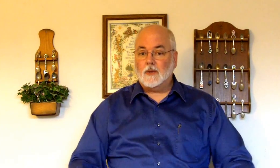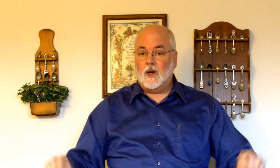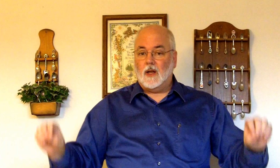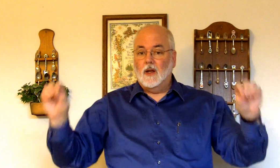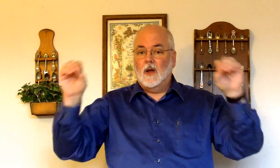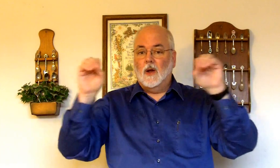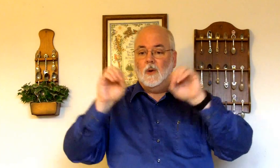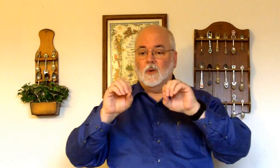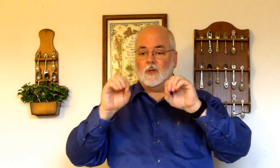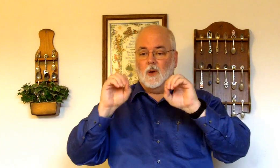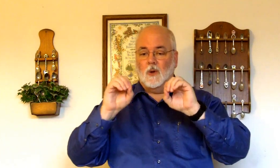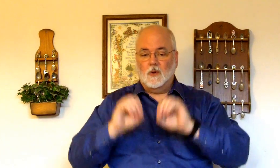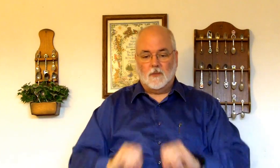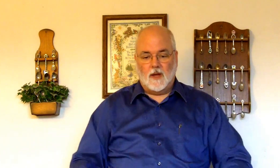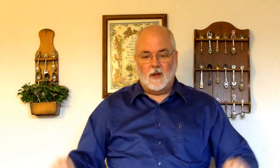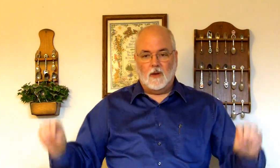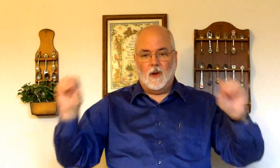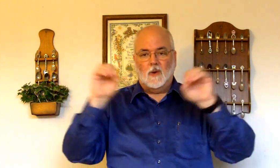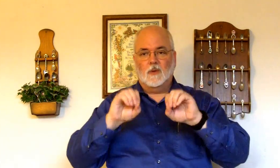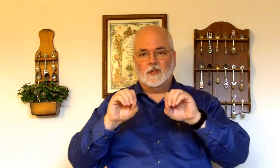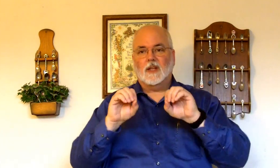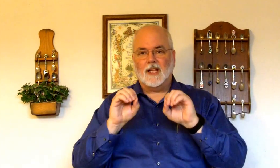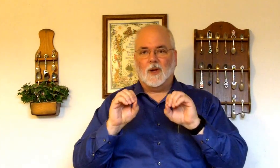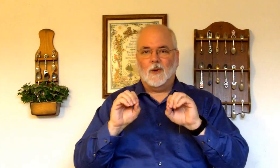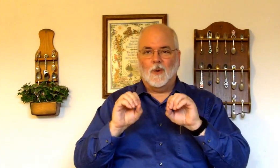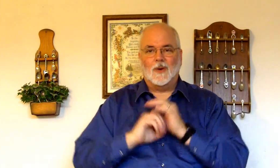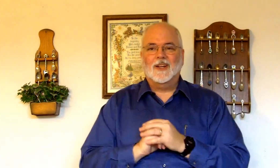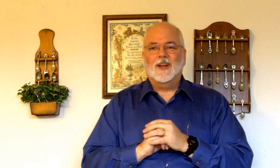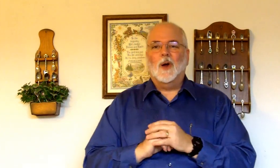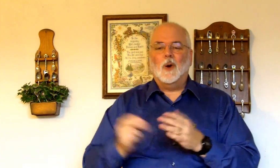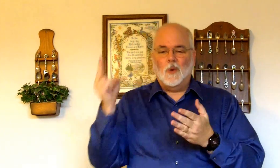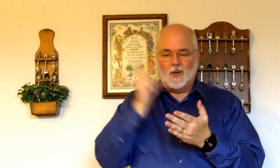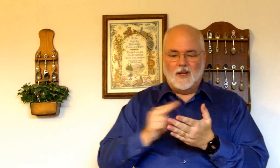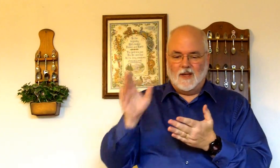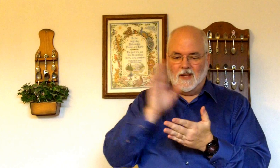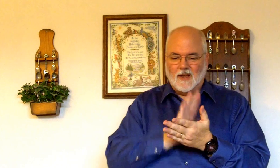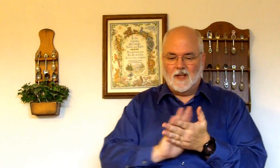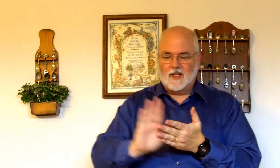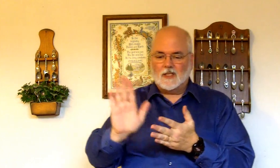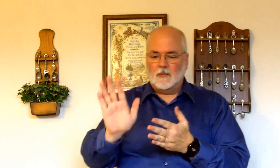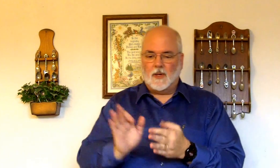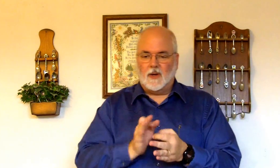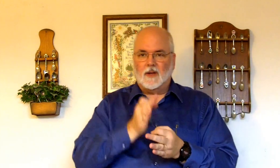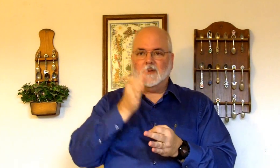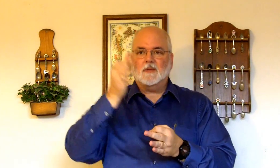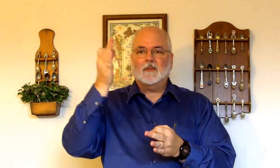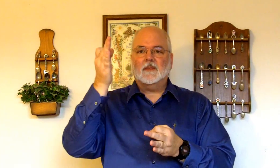what? O's. O's. Making O's. That's O. Holy Spirit.